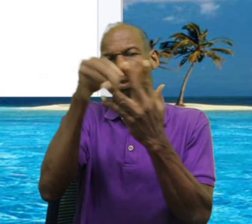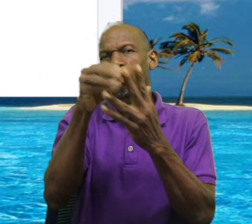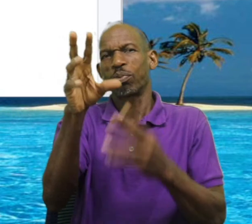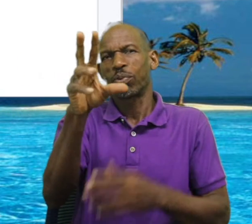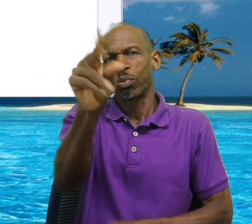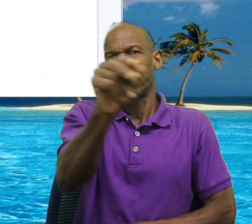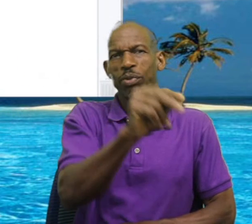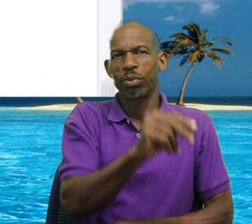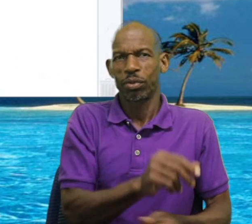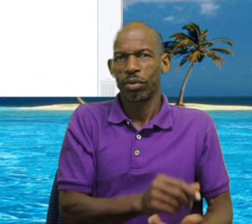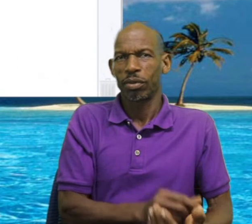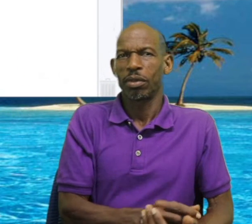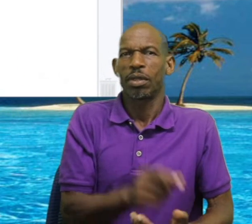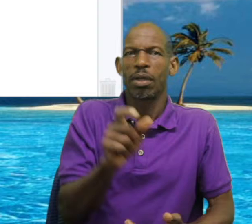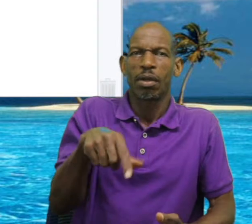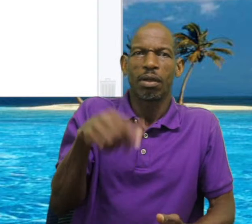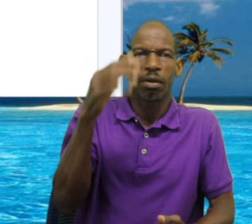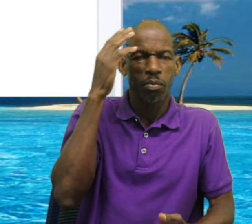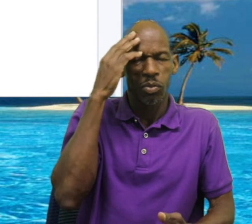So write and